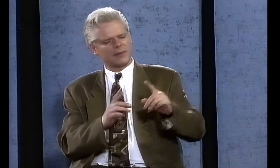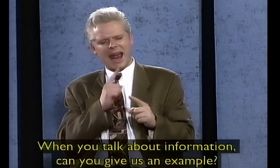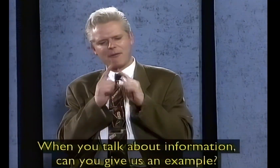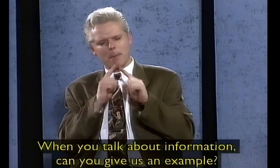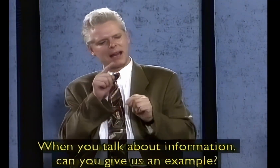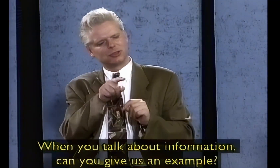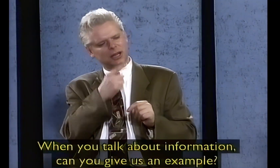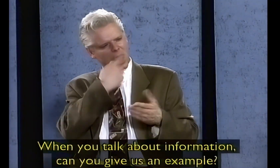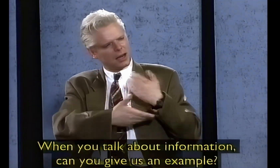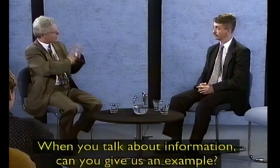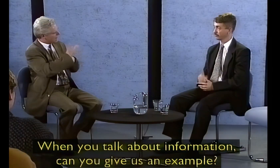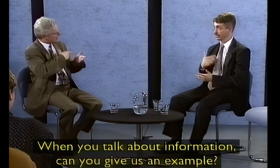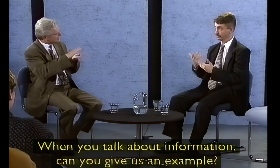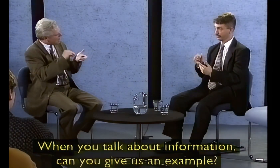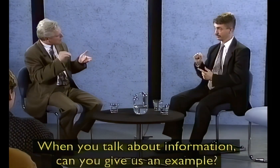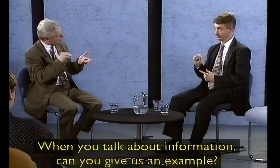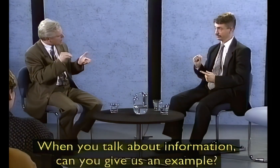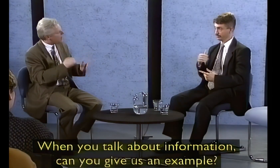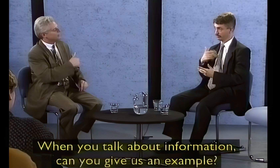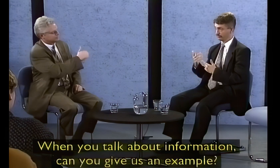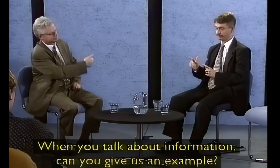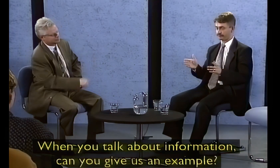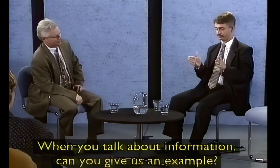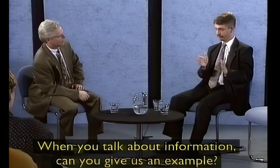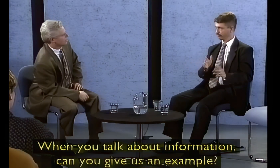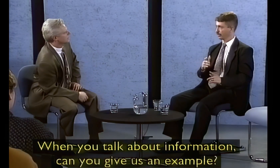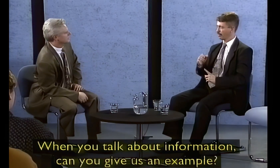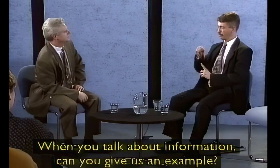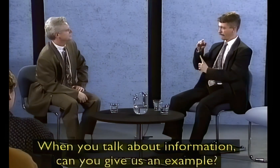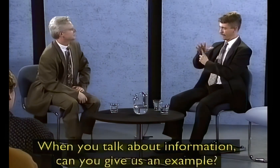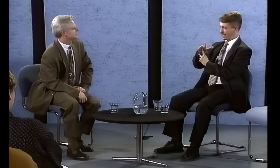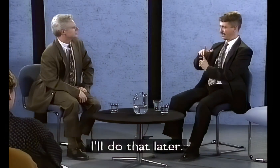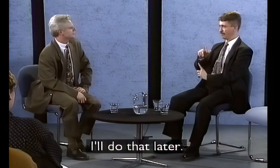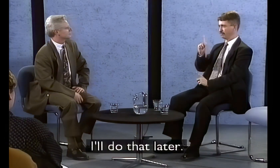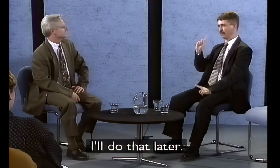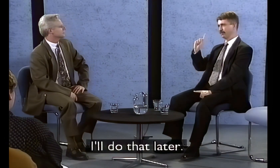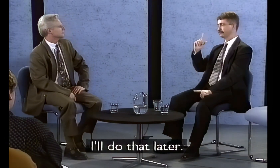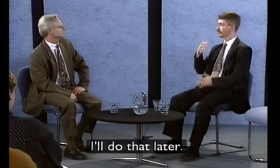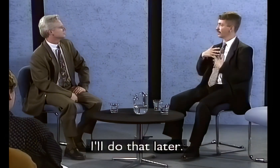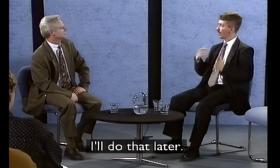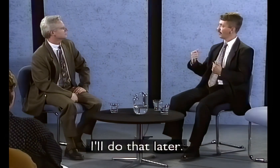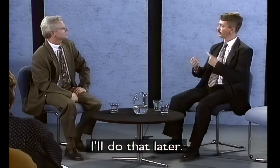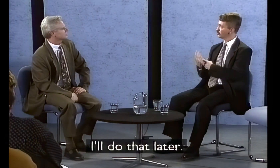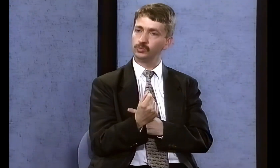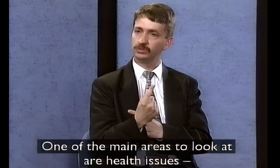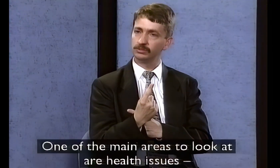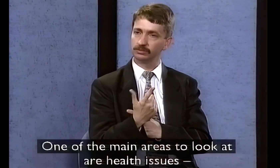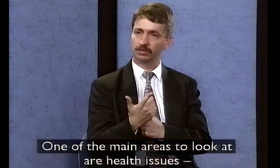do. Hold on, when you talk about information, can you give us an example? I'll do that later. Now, one of the main areas to look